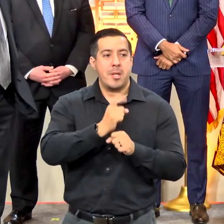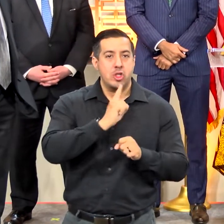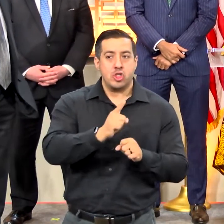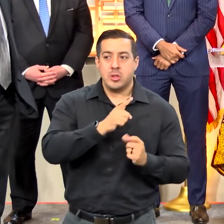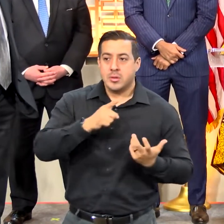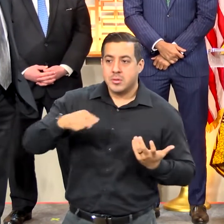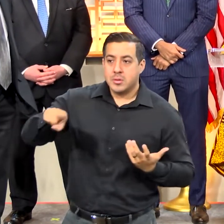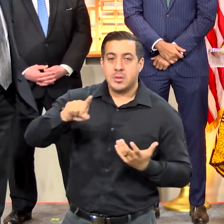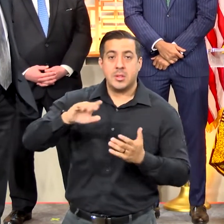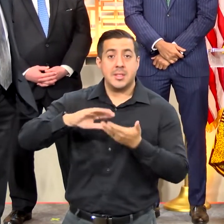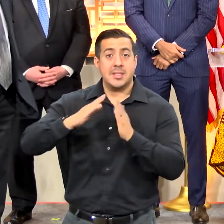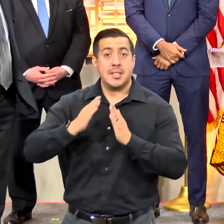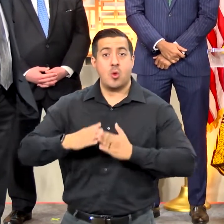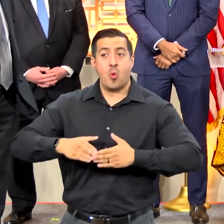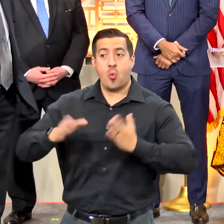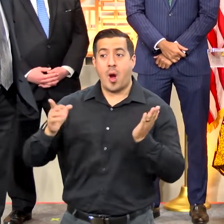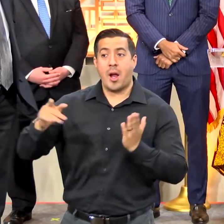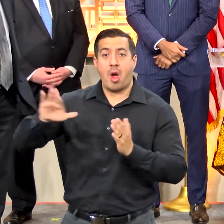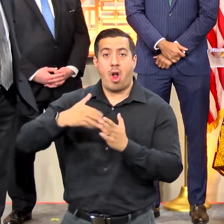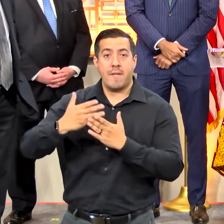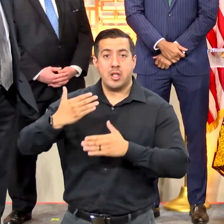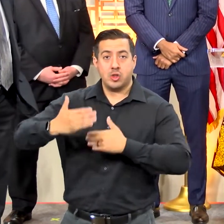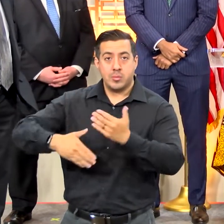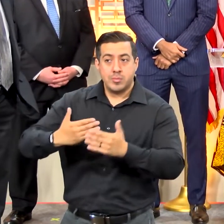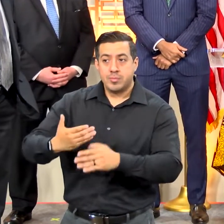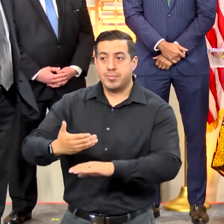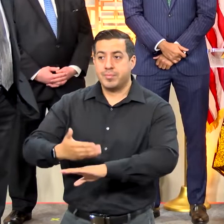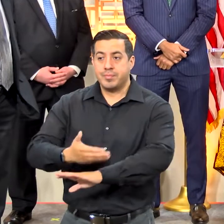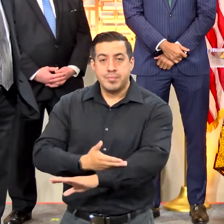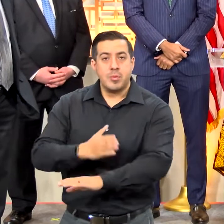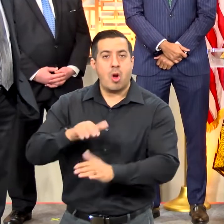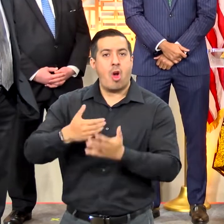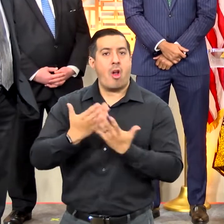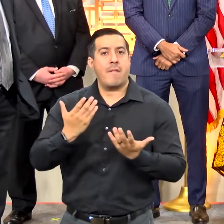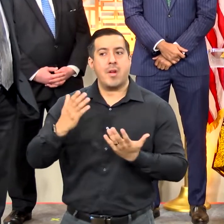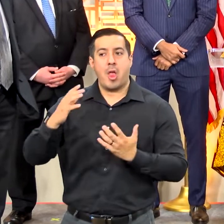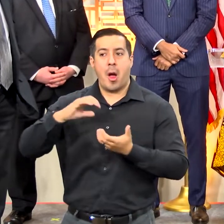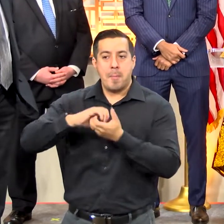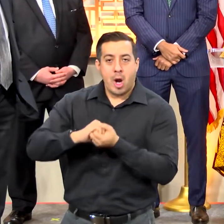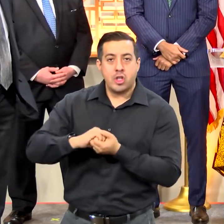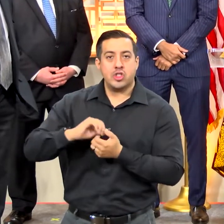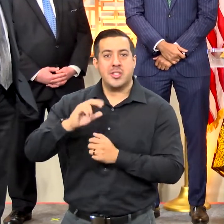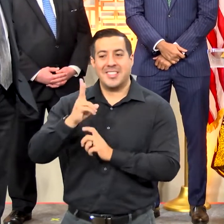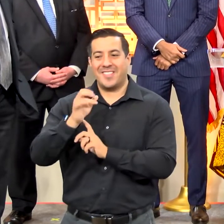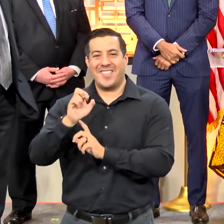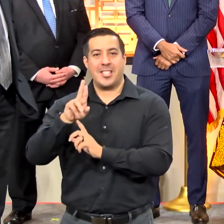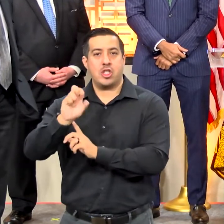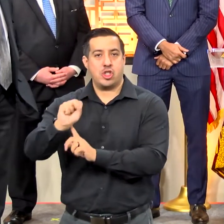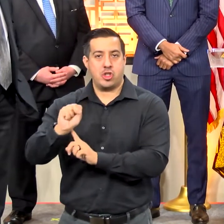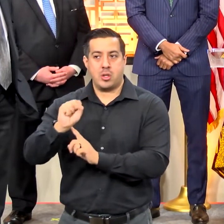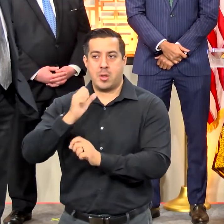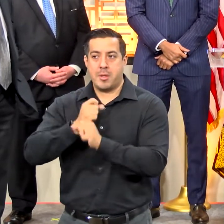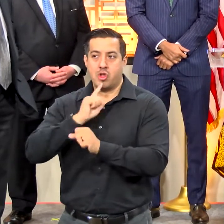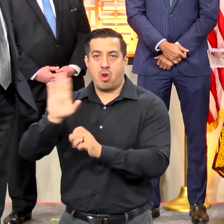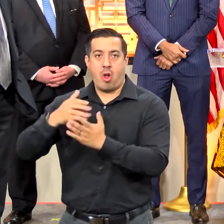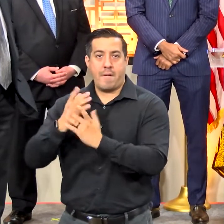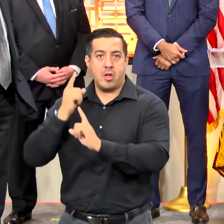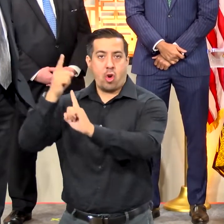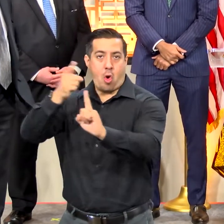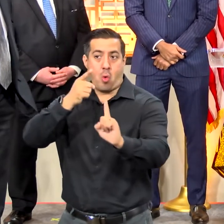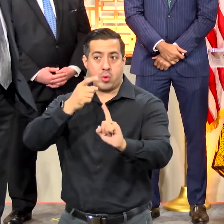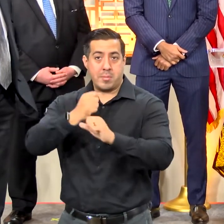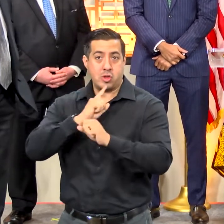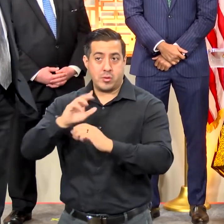sure that the citywide encampment strategy, the work with our partnerships, the work with our vendors, that is actually meeting the goals, and we're getting